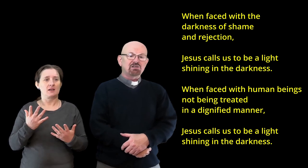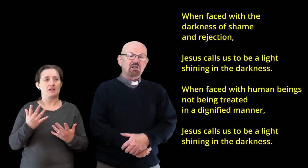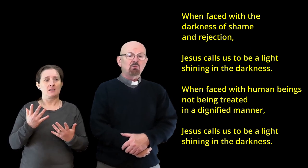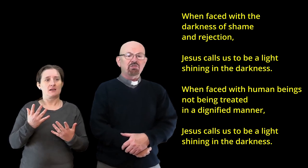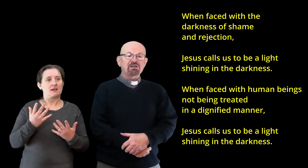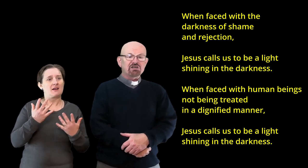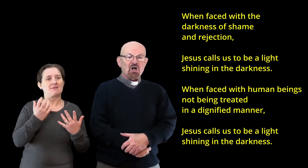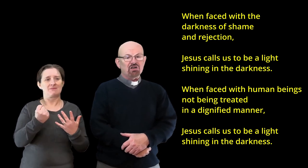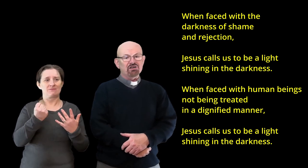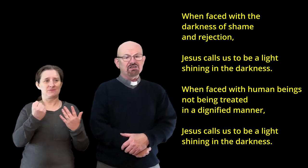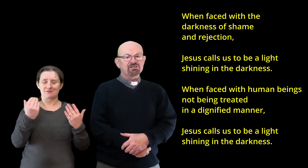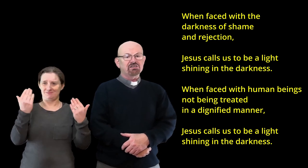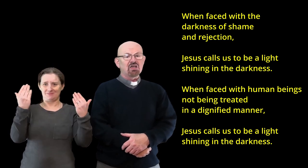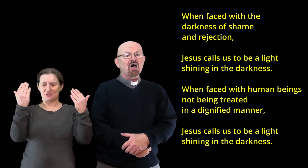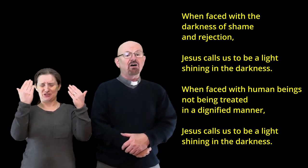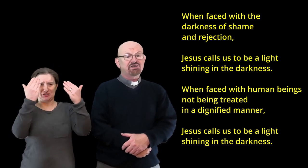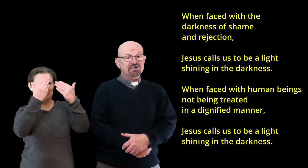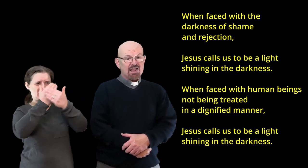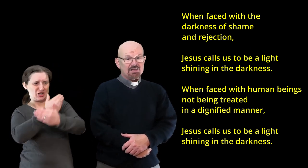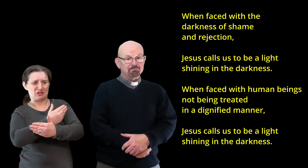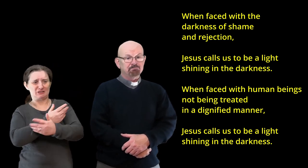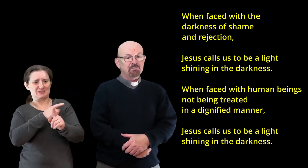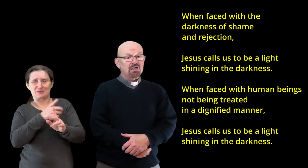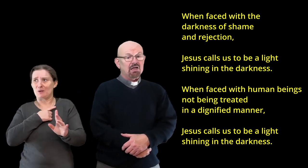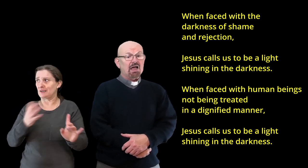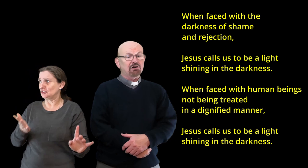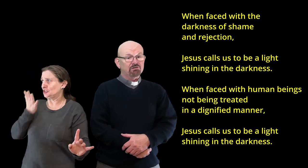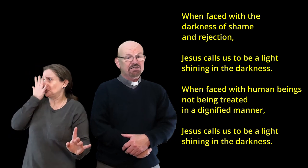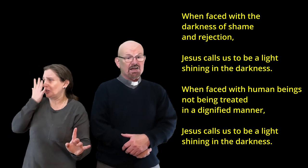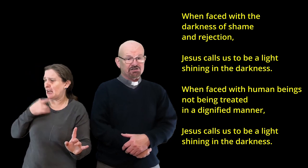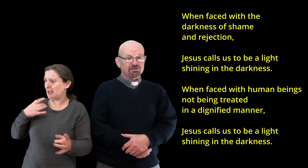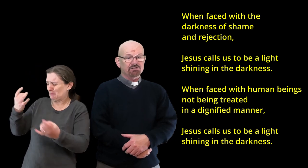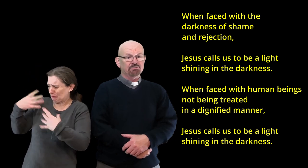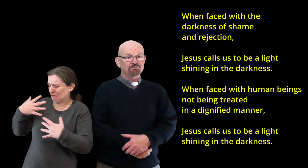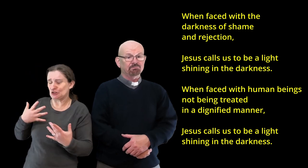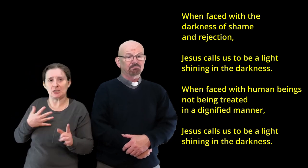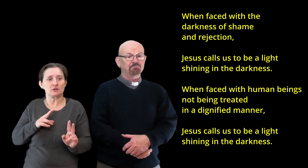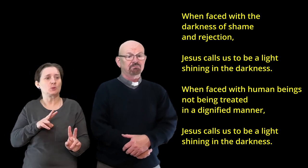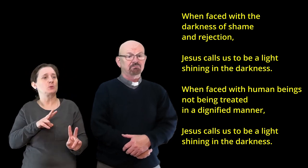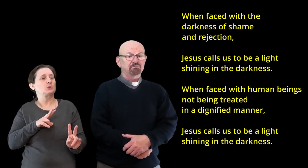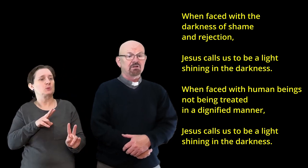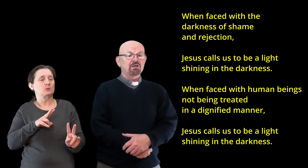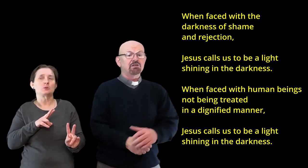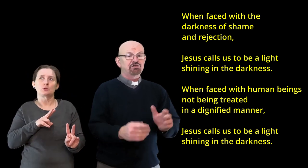faced with the darkness of shame and rejection,